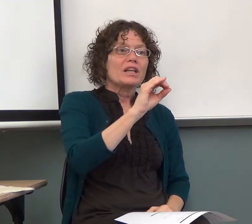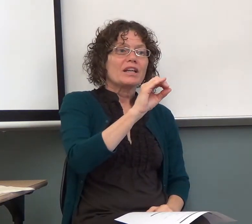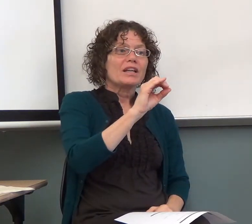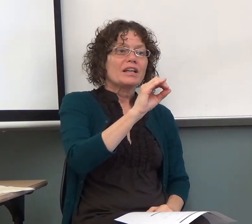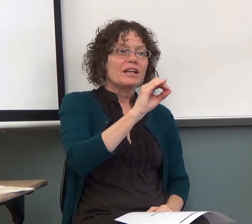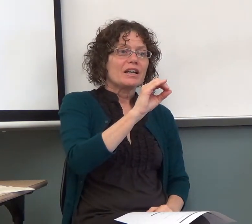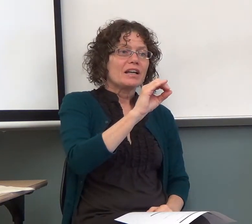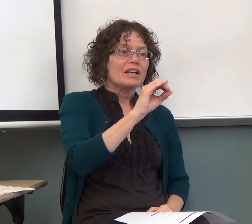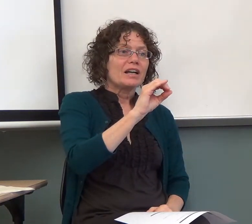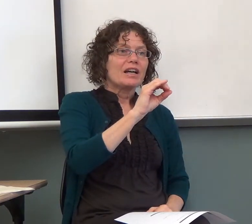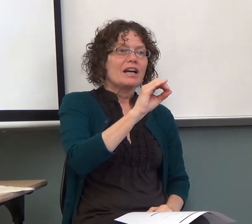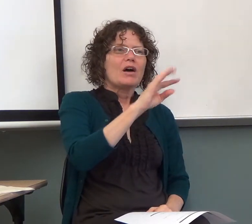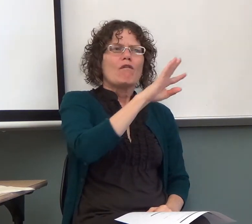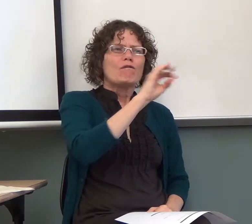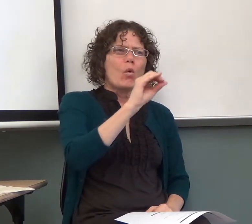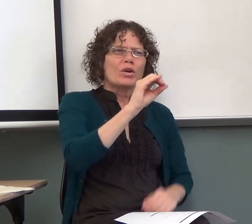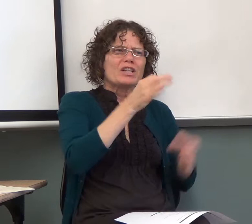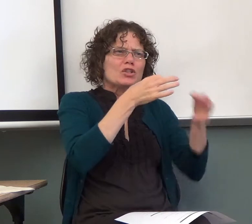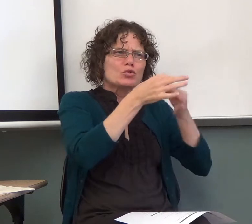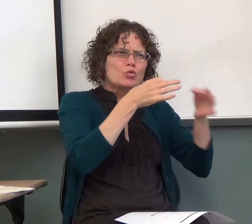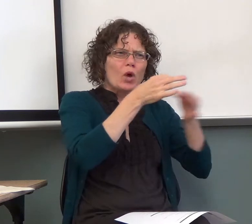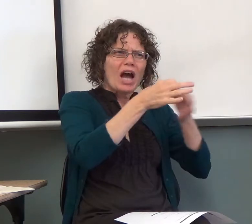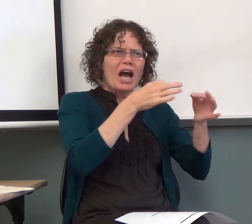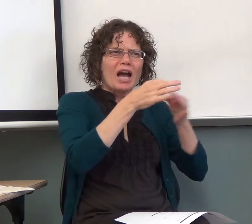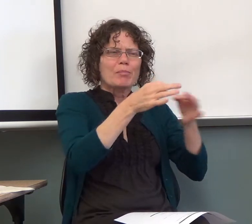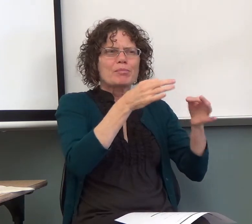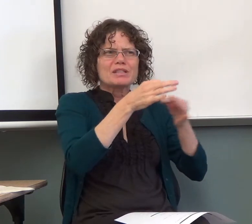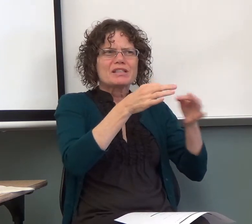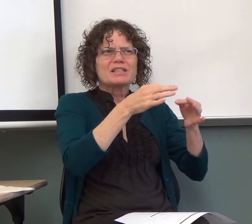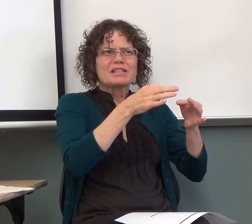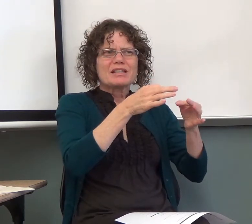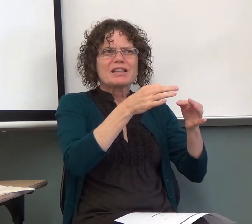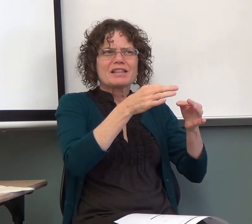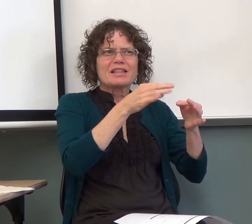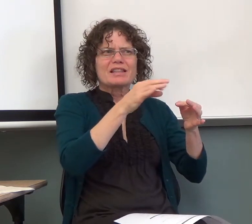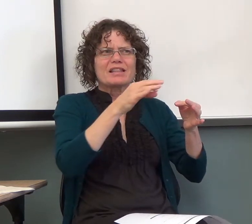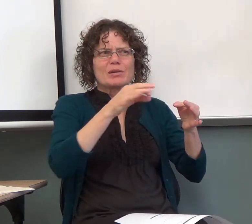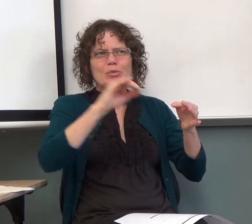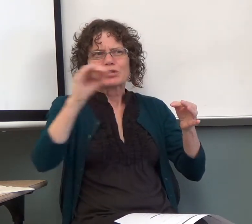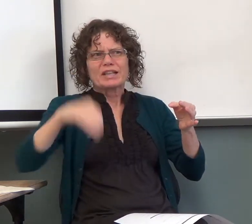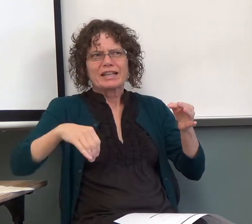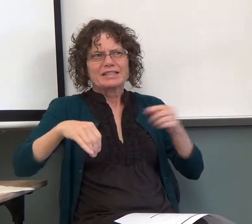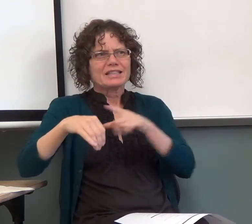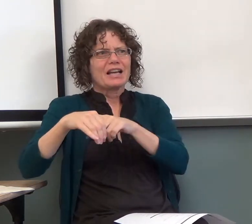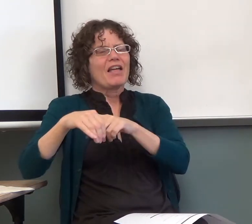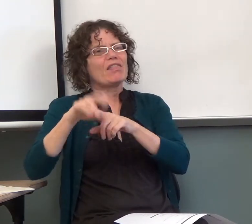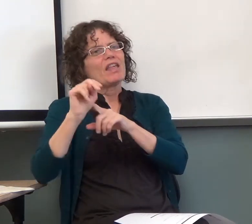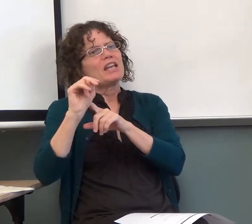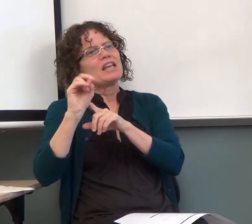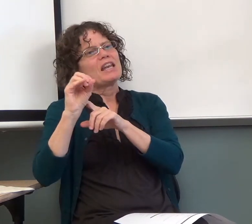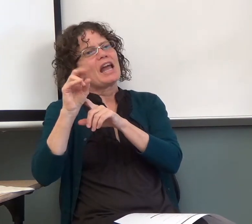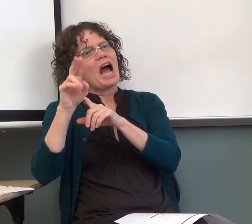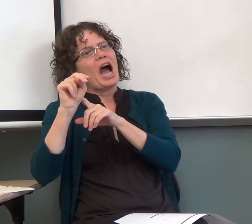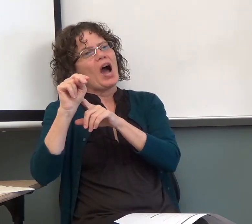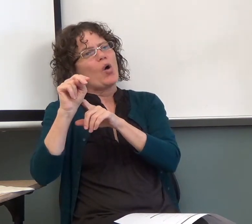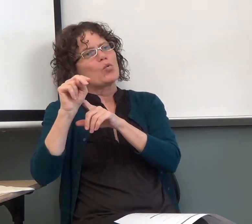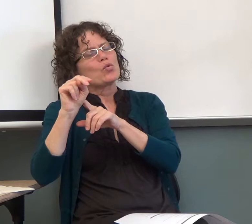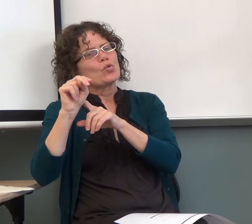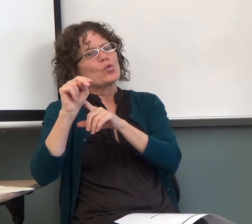So what's the noun here? Is it 40 or is it percent? Percent. Percent, good. And 40 describes what percent? You